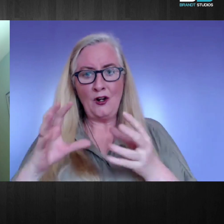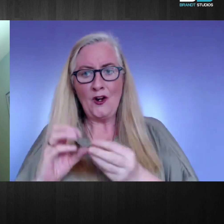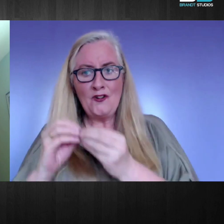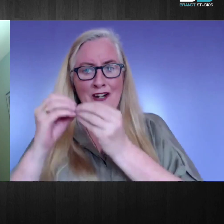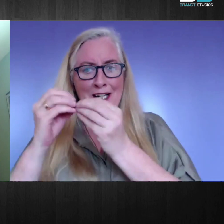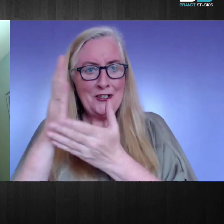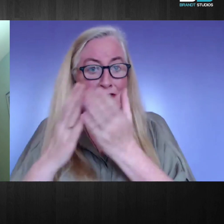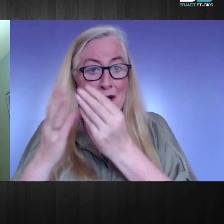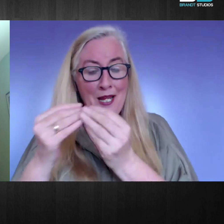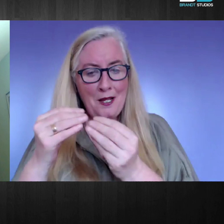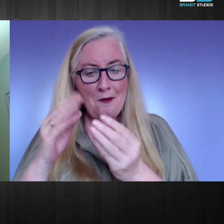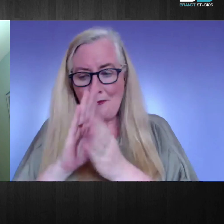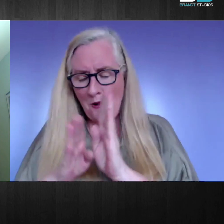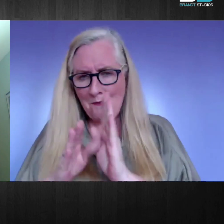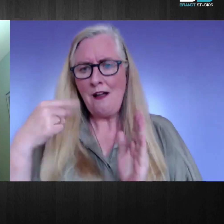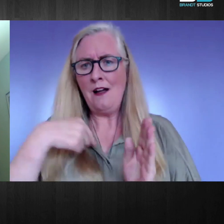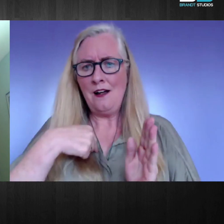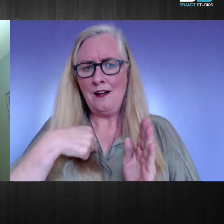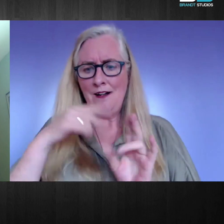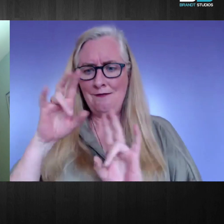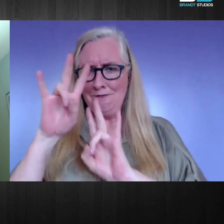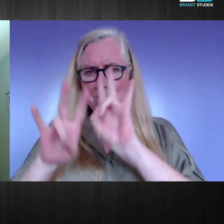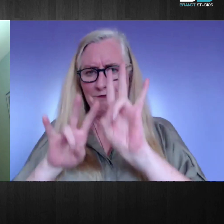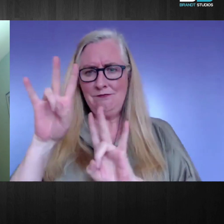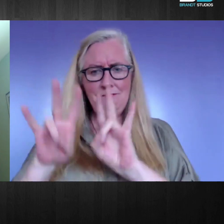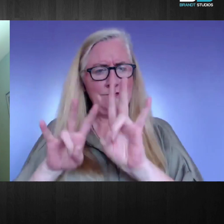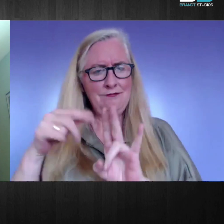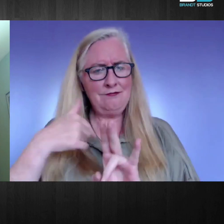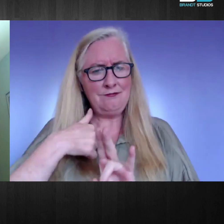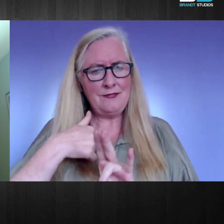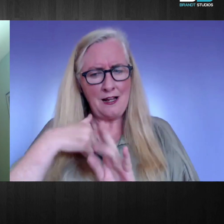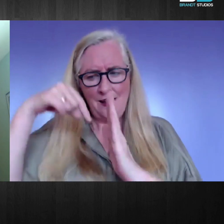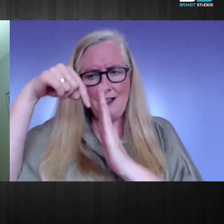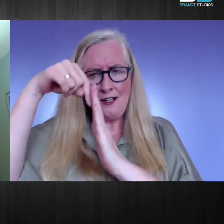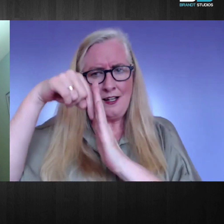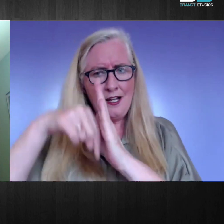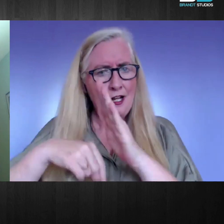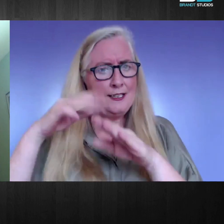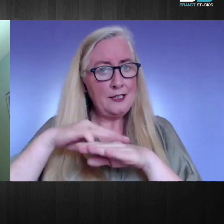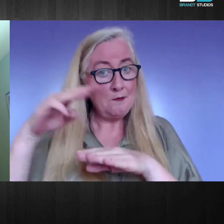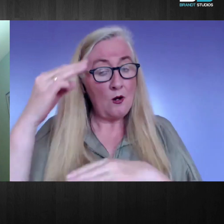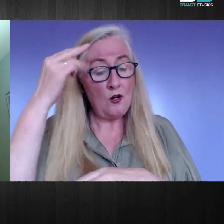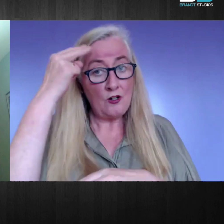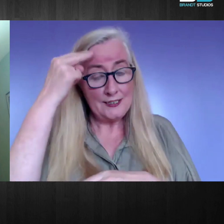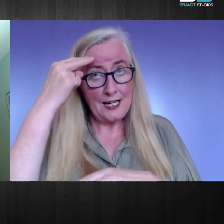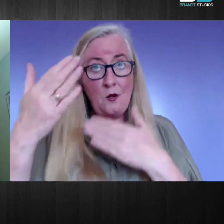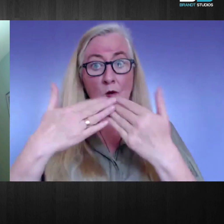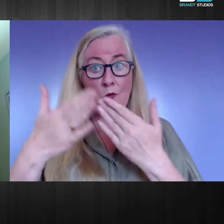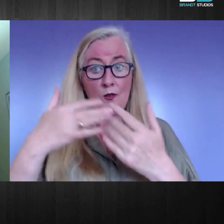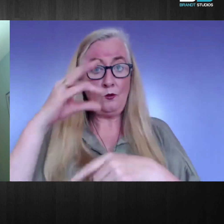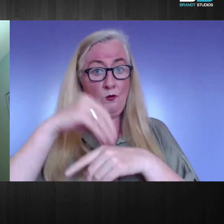to question them and gain a deeper understanding of what's happening. So just to